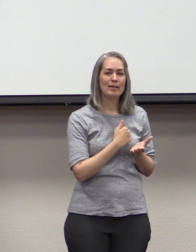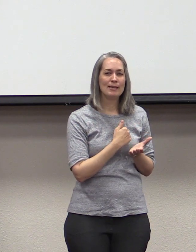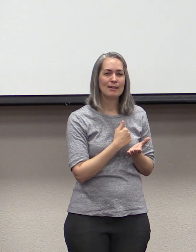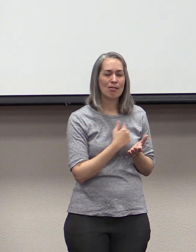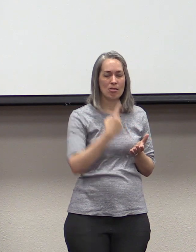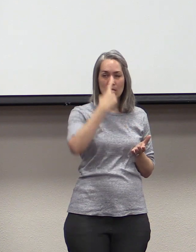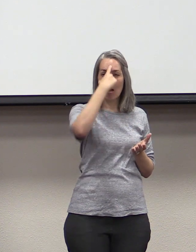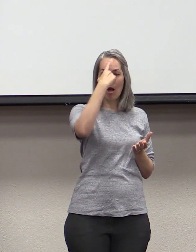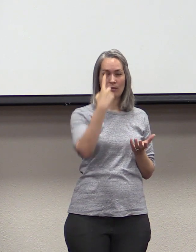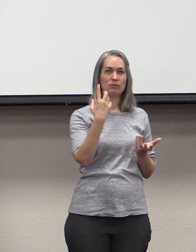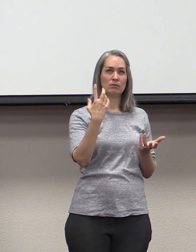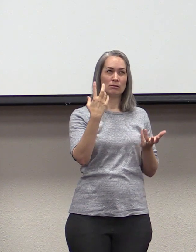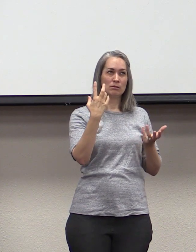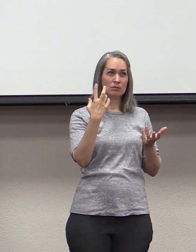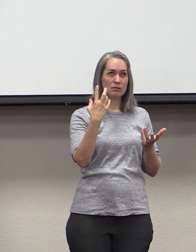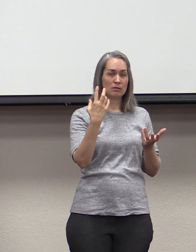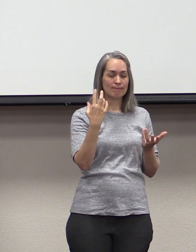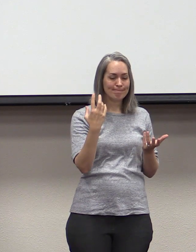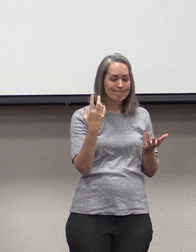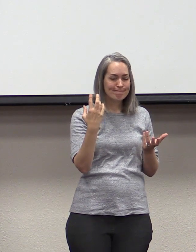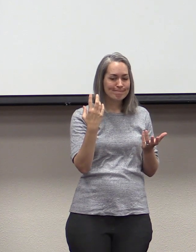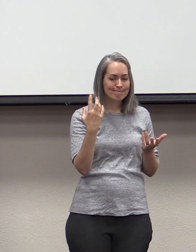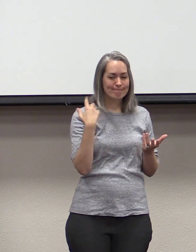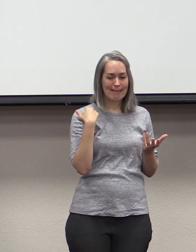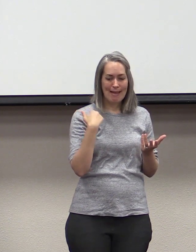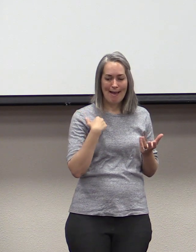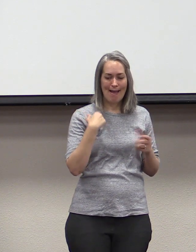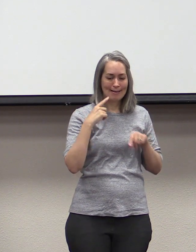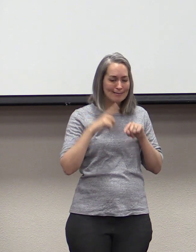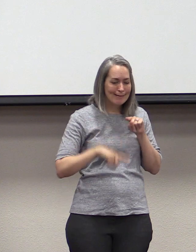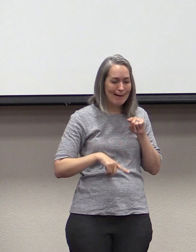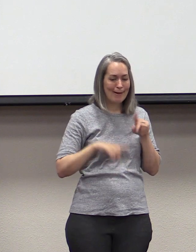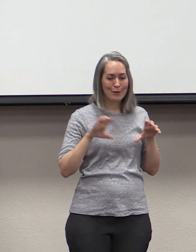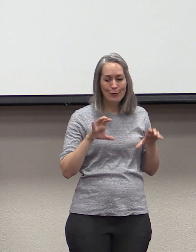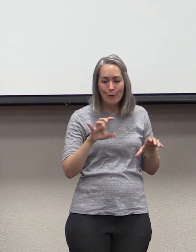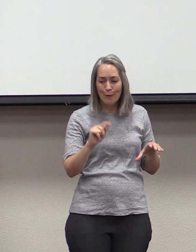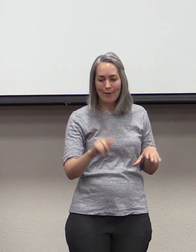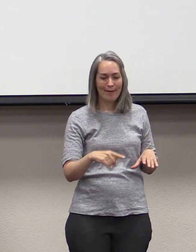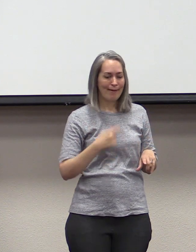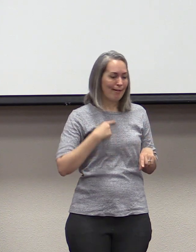we thought that we couldn't do it?